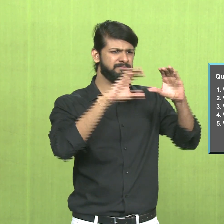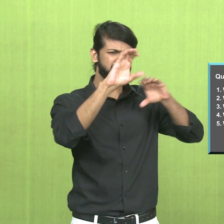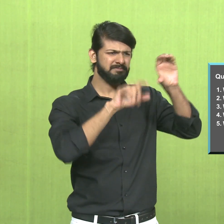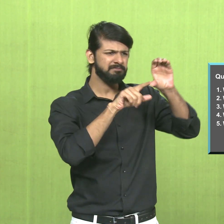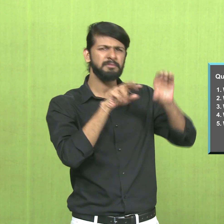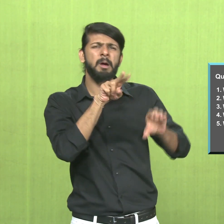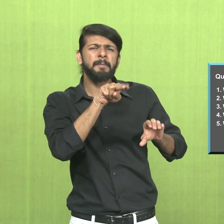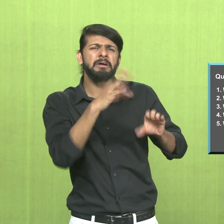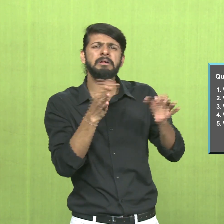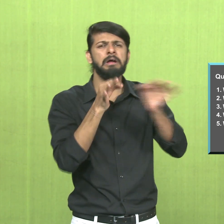what is Cubism?